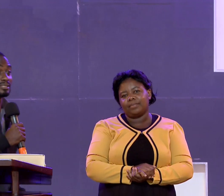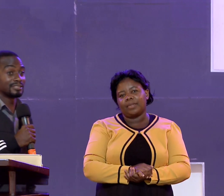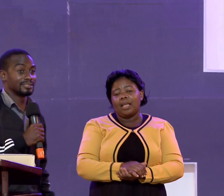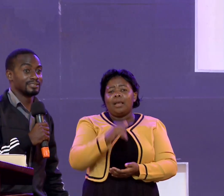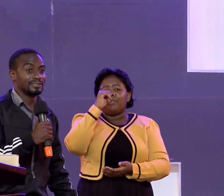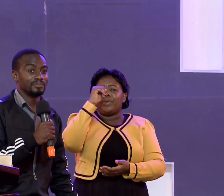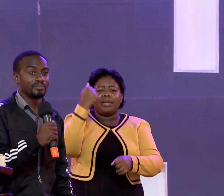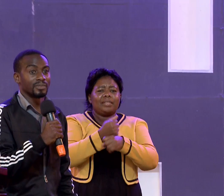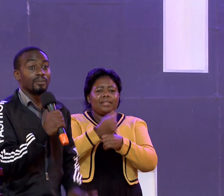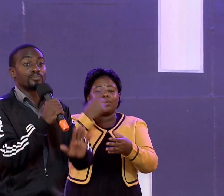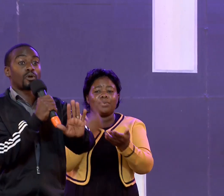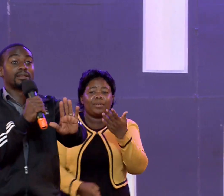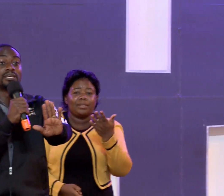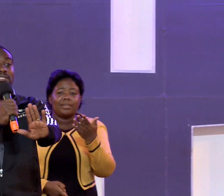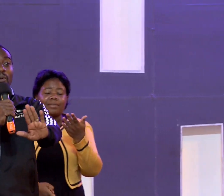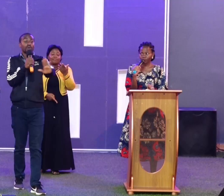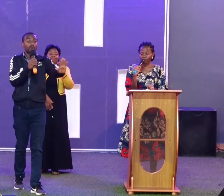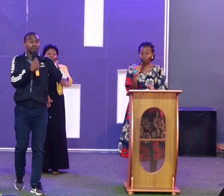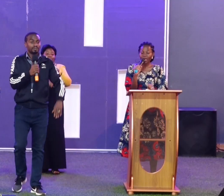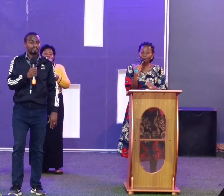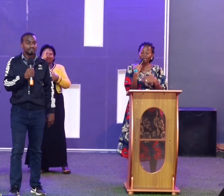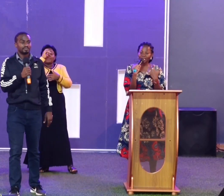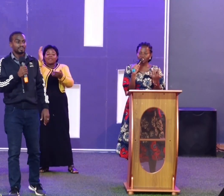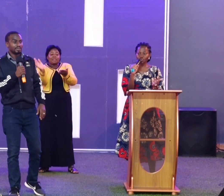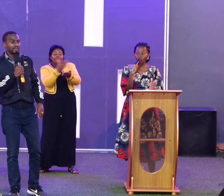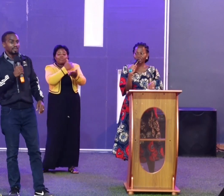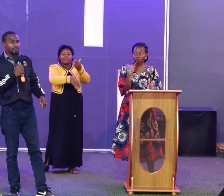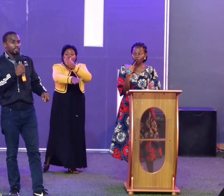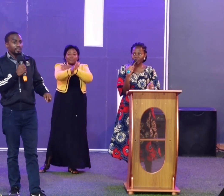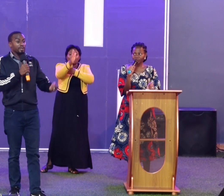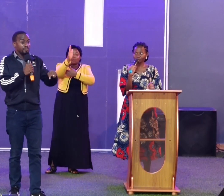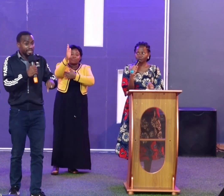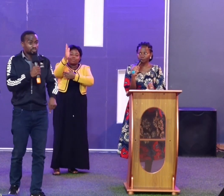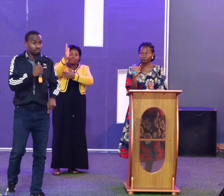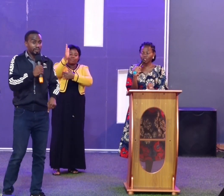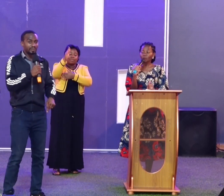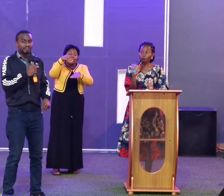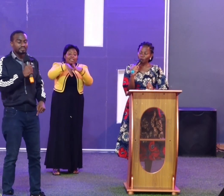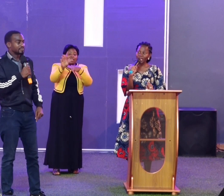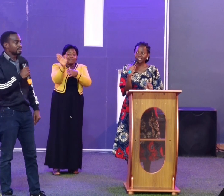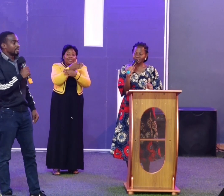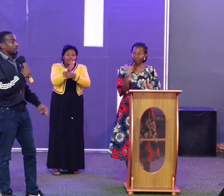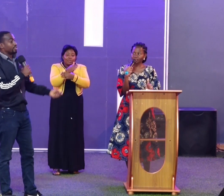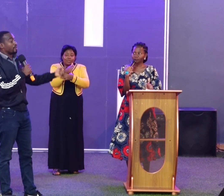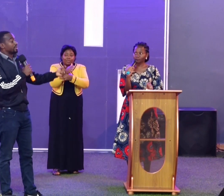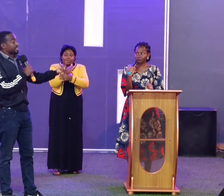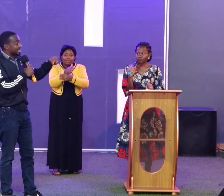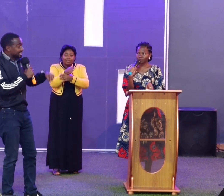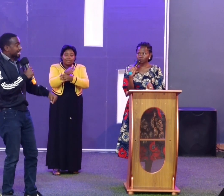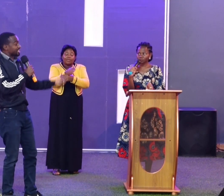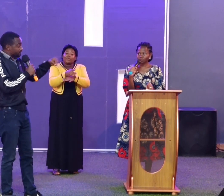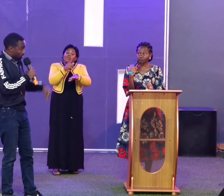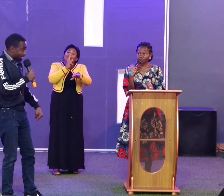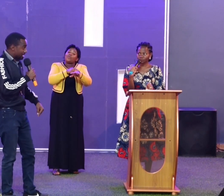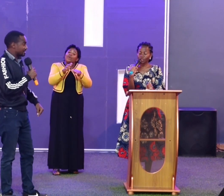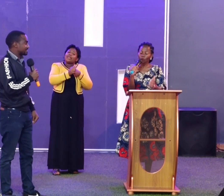does? Amala gakola chi? Pride takes away God. Amala gajawo katonda. In ministry. Mubuweleza. The moment a